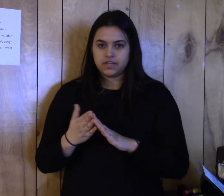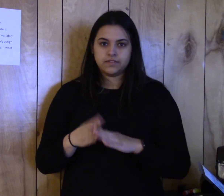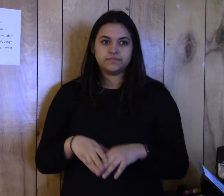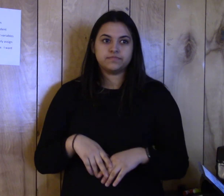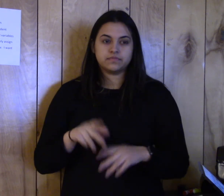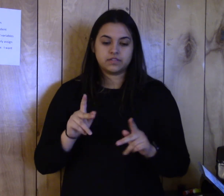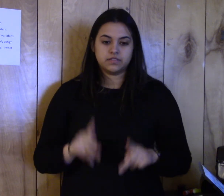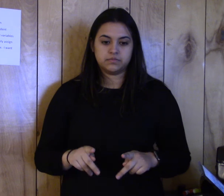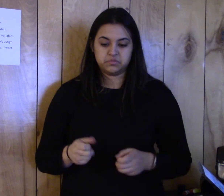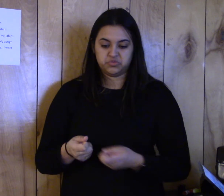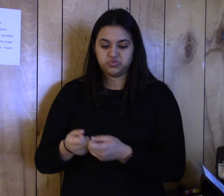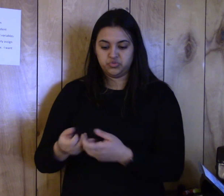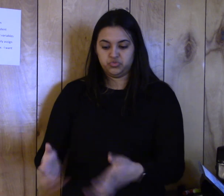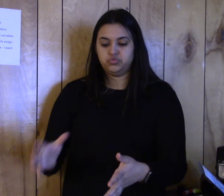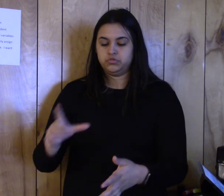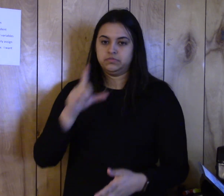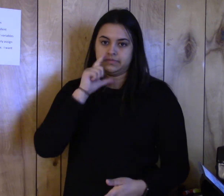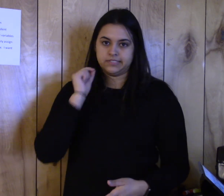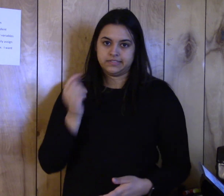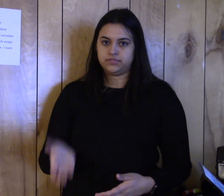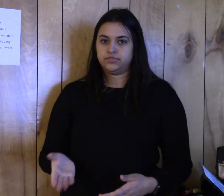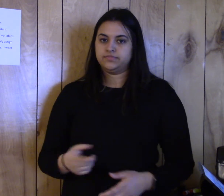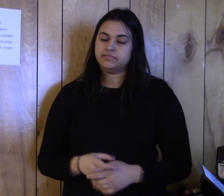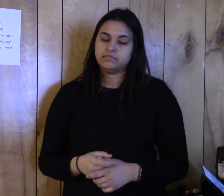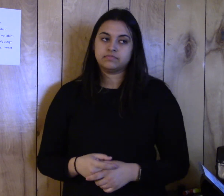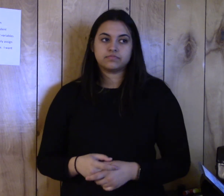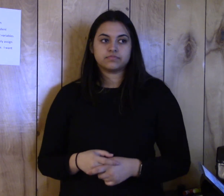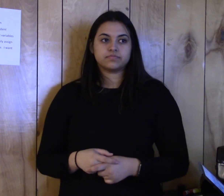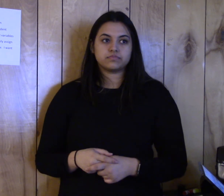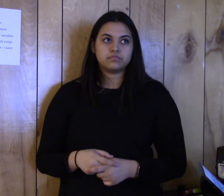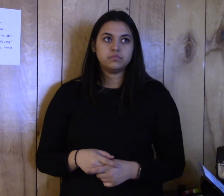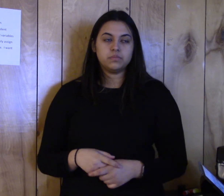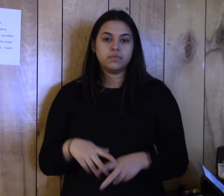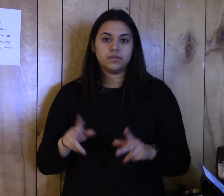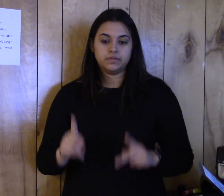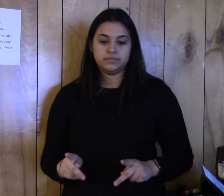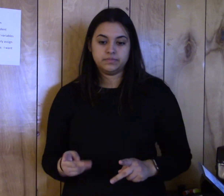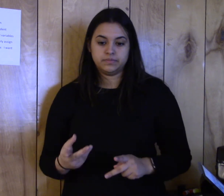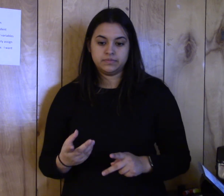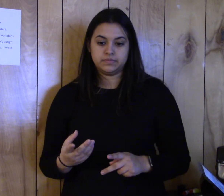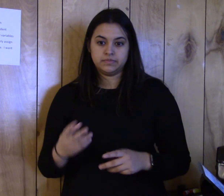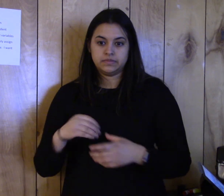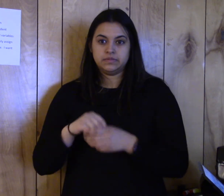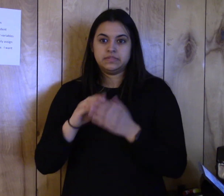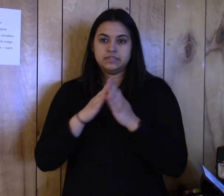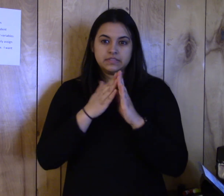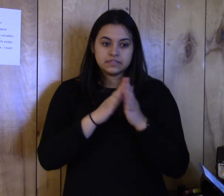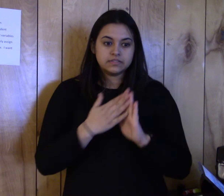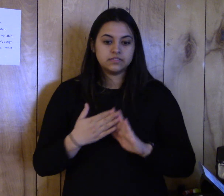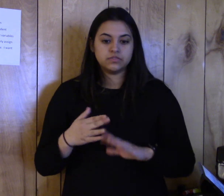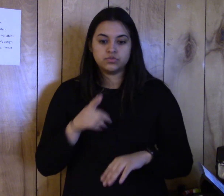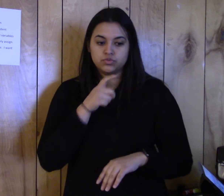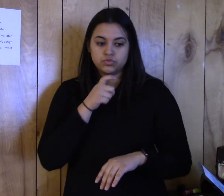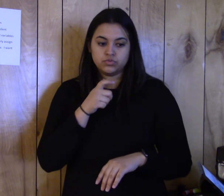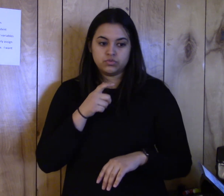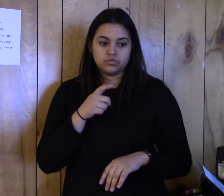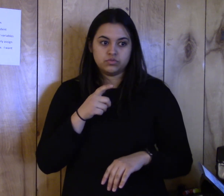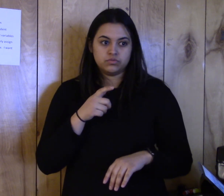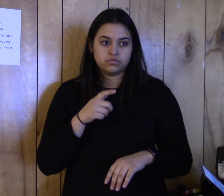many wild cats there are. And there are people in town who will go around and gather up your wild cat to take it and have it spayed or neutered,